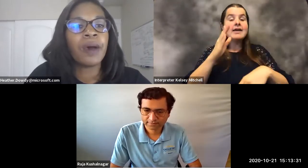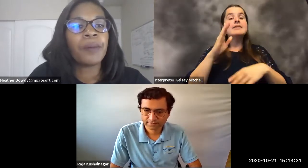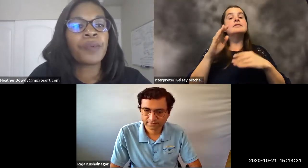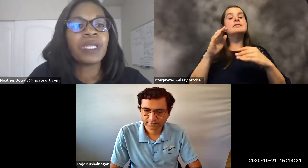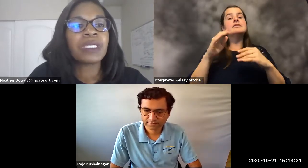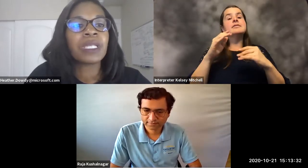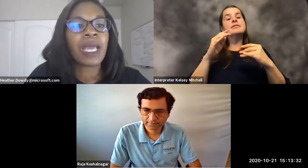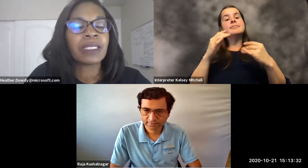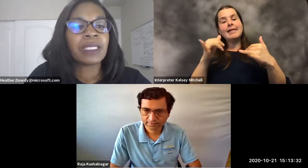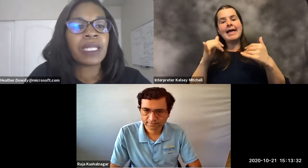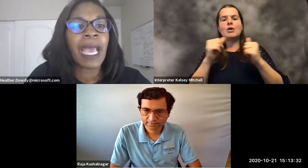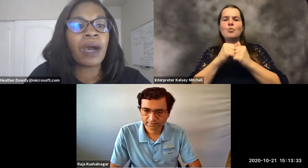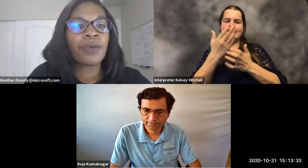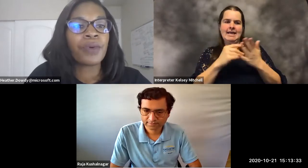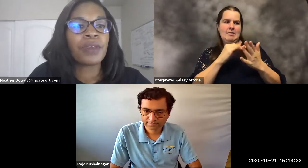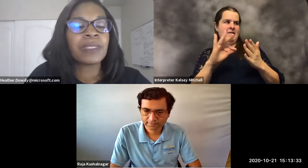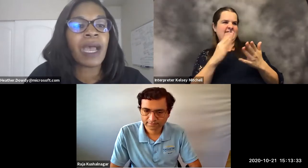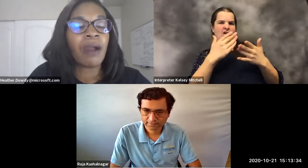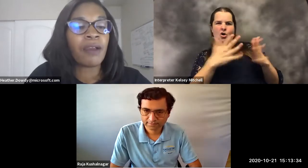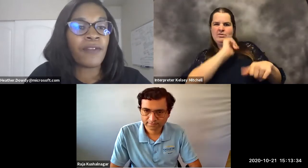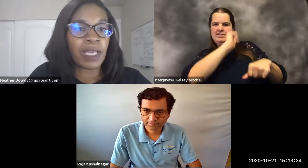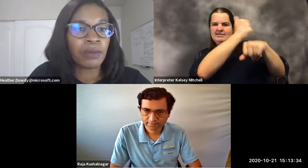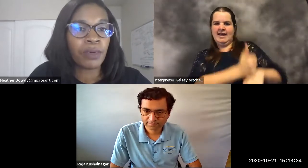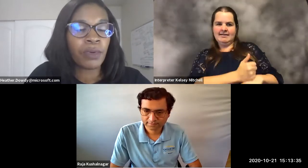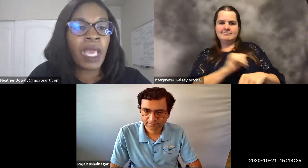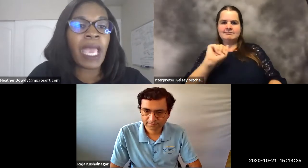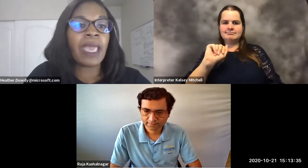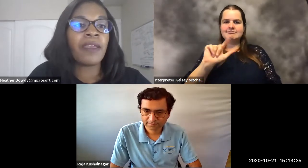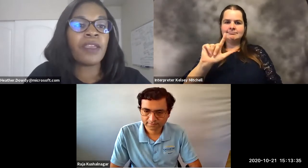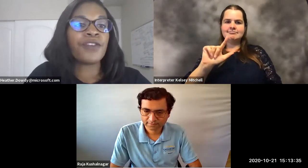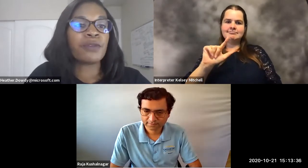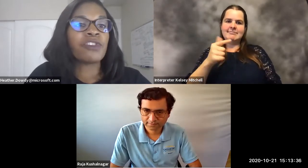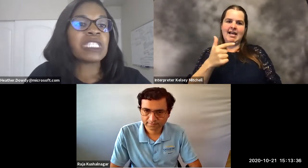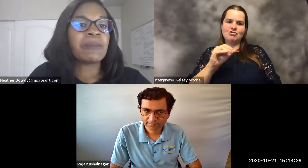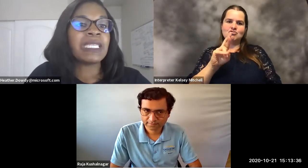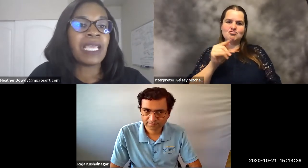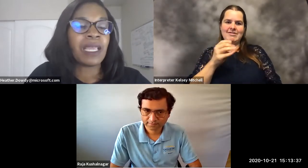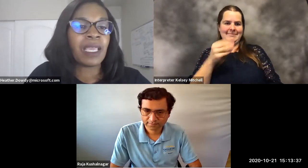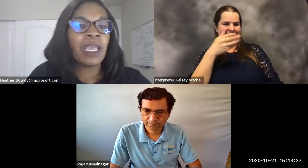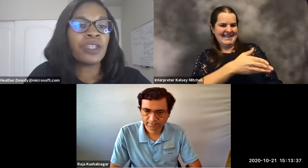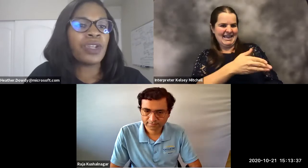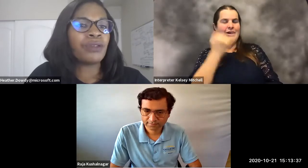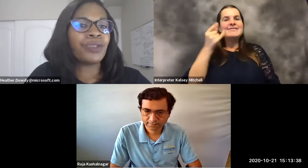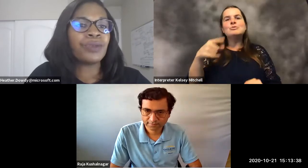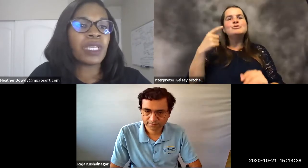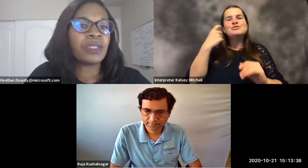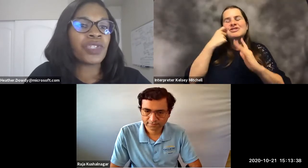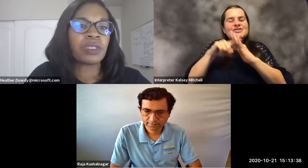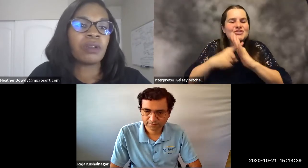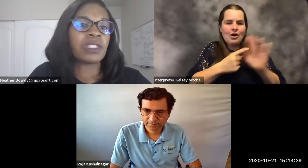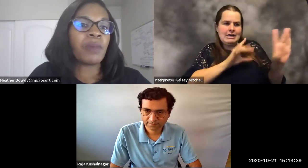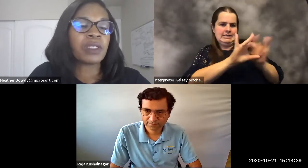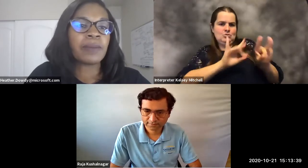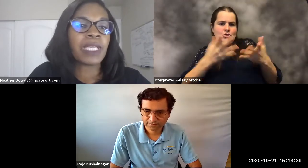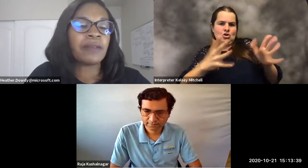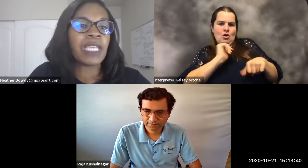the pre-selected algorithms that are available if you're just beginning, using just